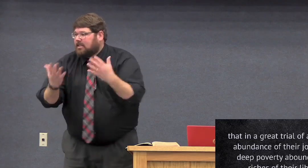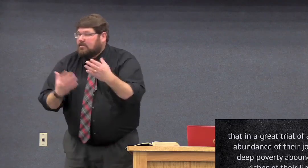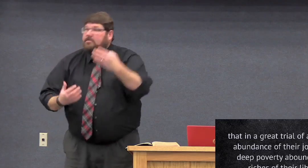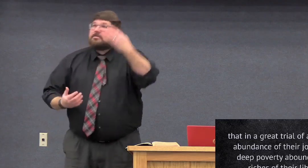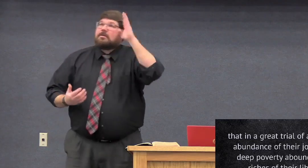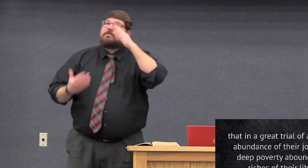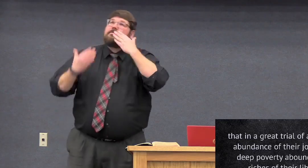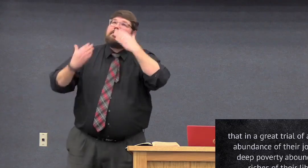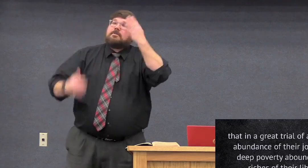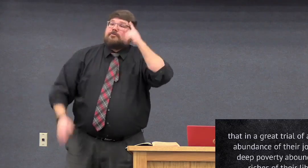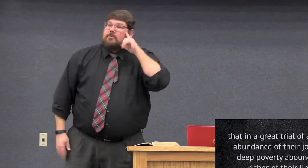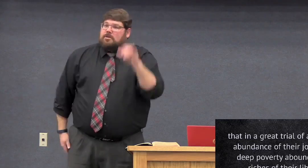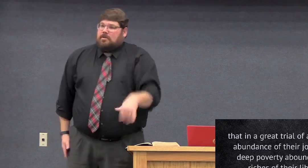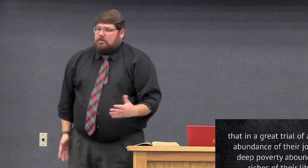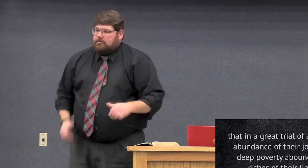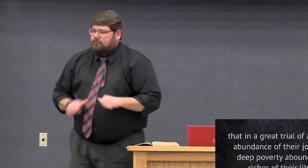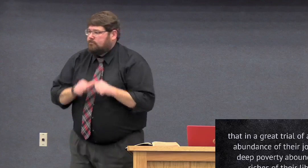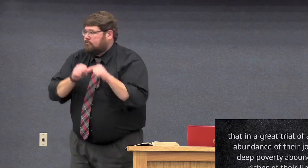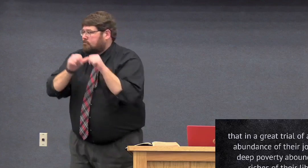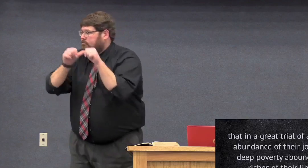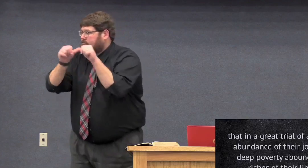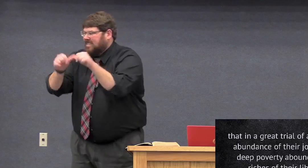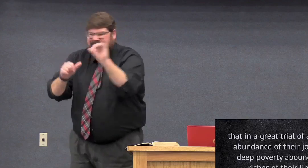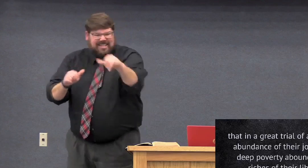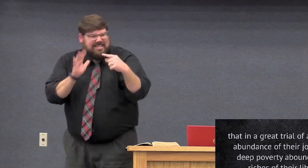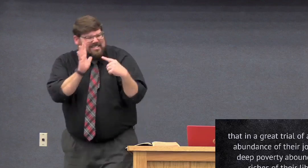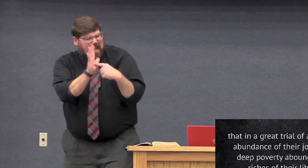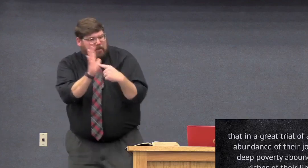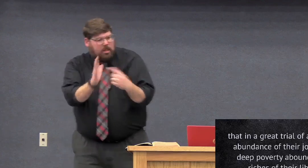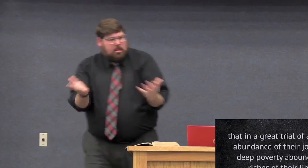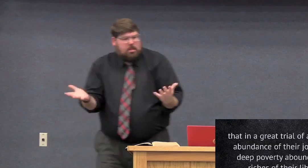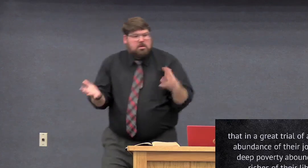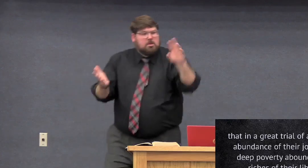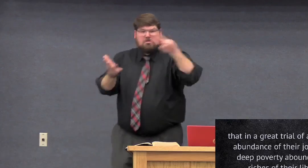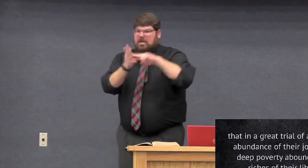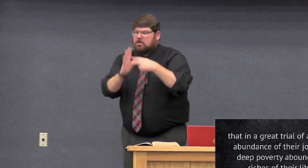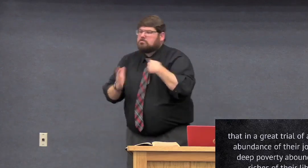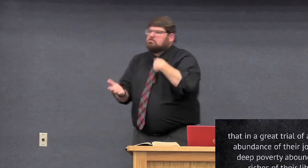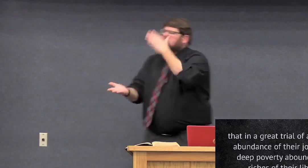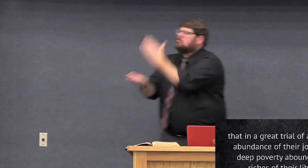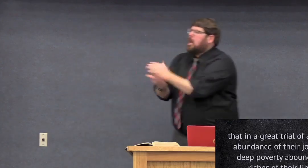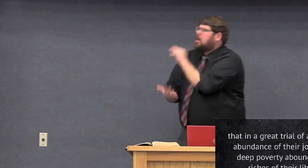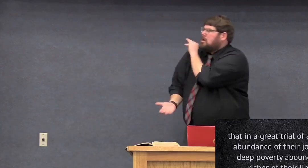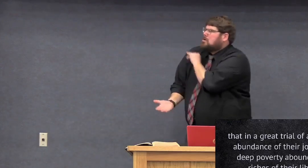finances. And God saw through that, and he continued to bless, and he provided for us.